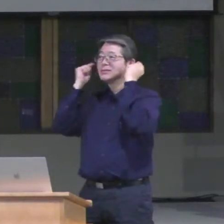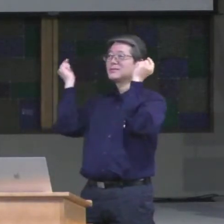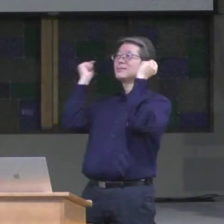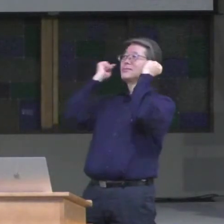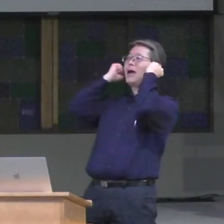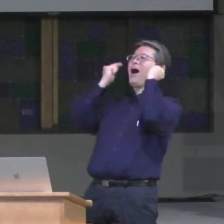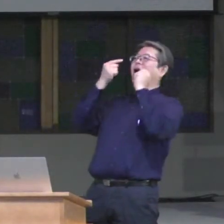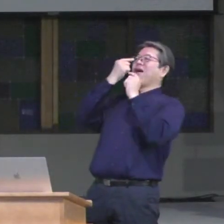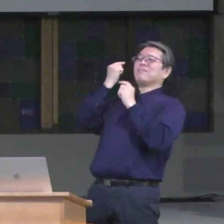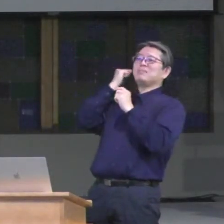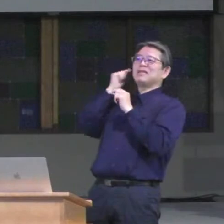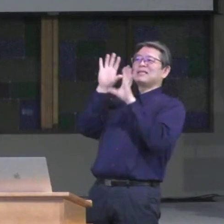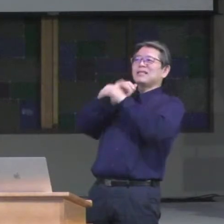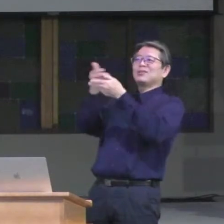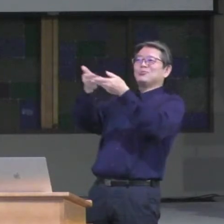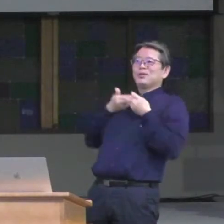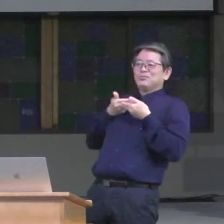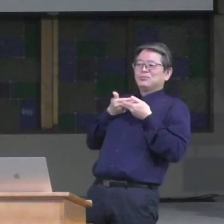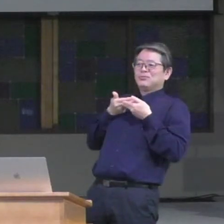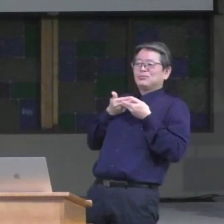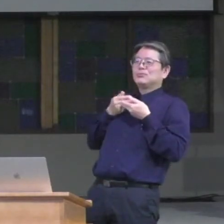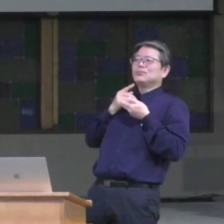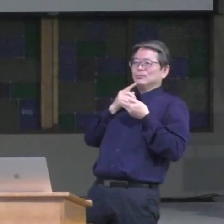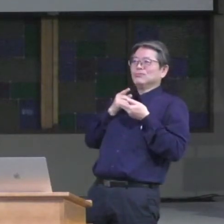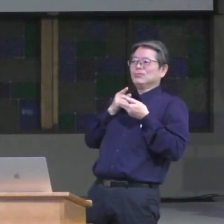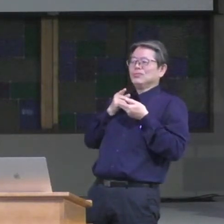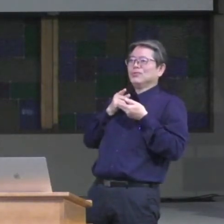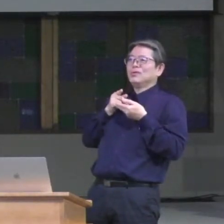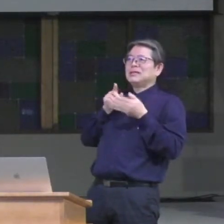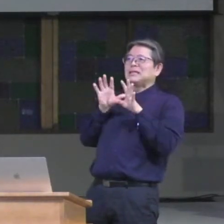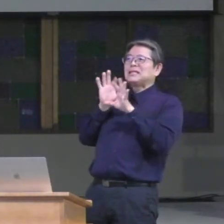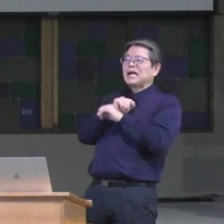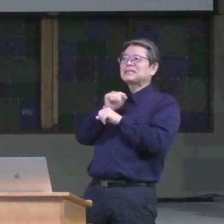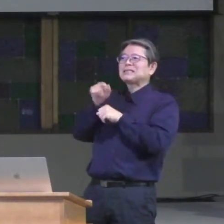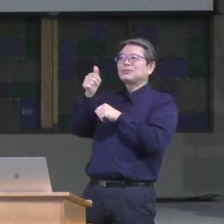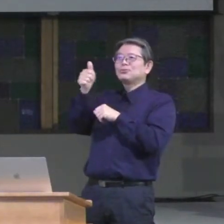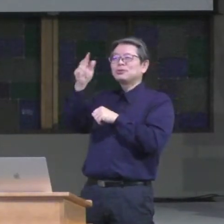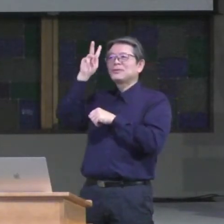fingers in his ears. Oh, my ears, they're going to be fixed.